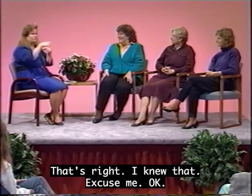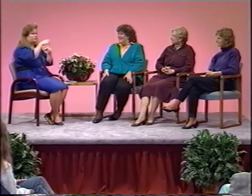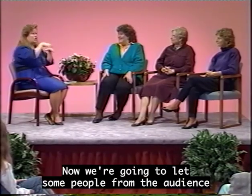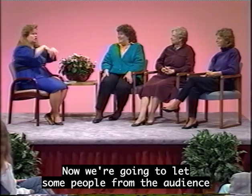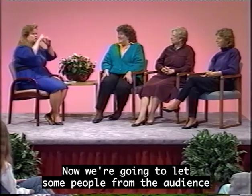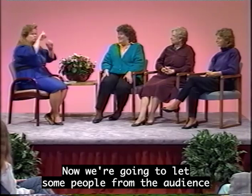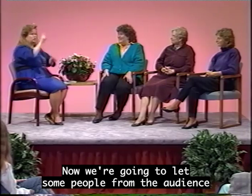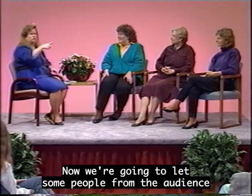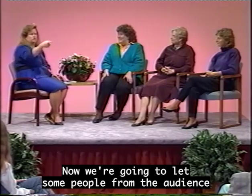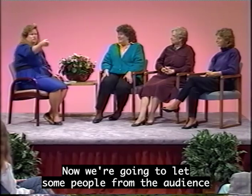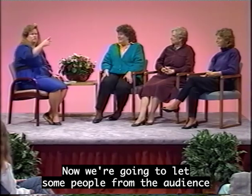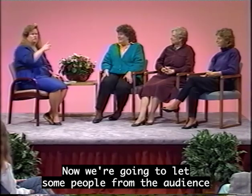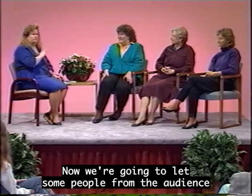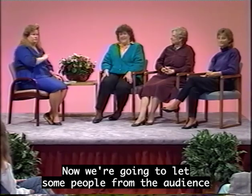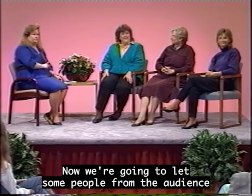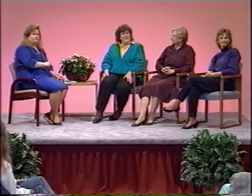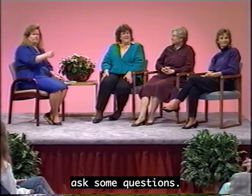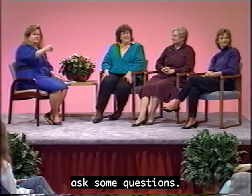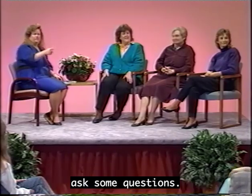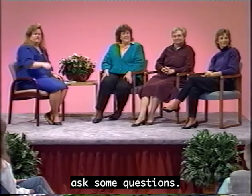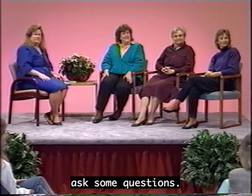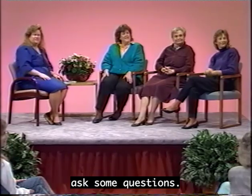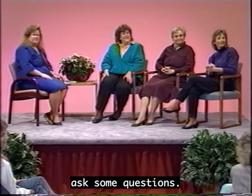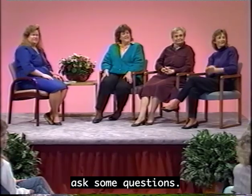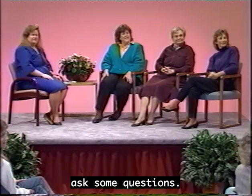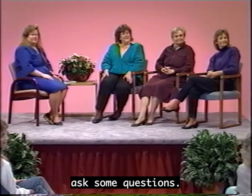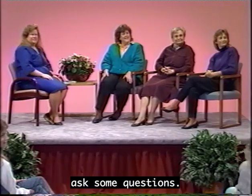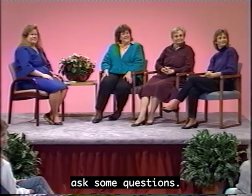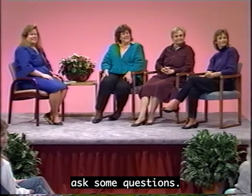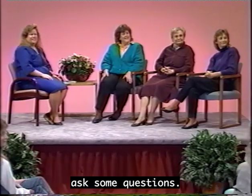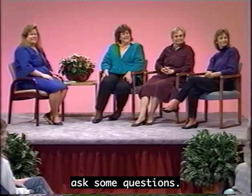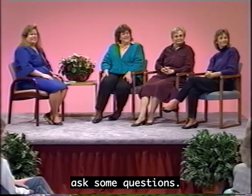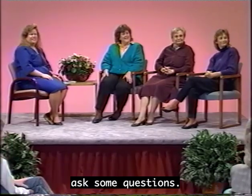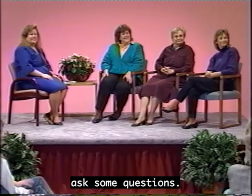Okay, now we're going to let some people from the audience ask some questions.